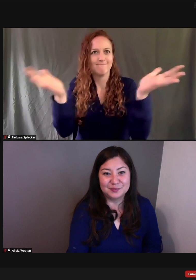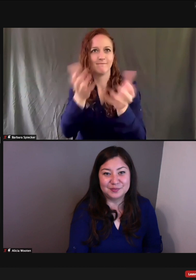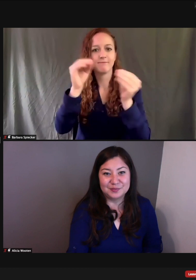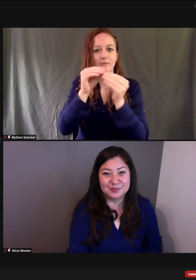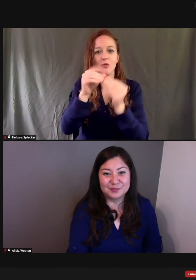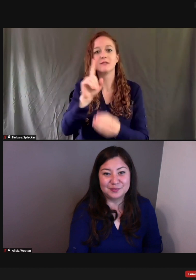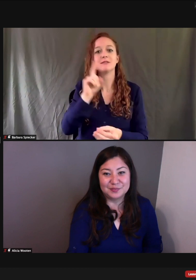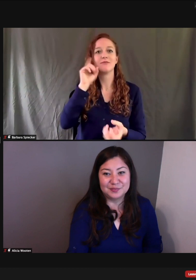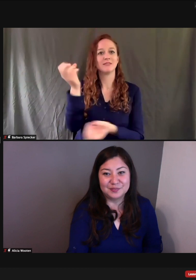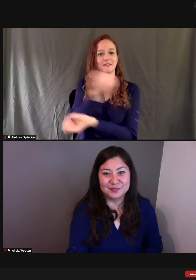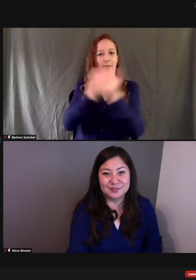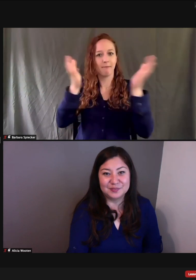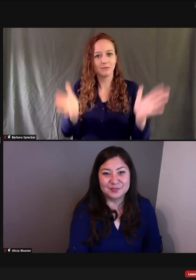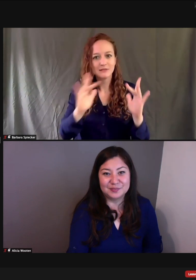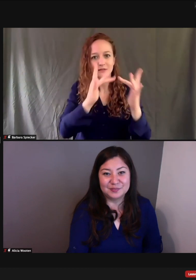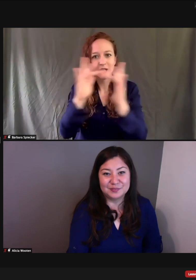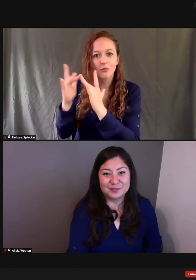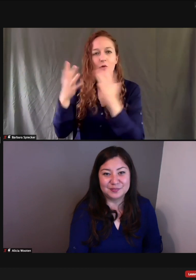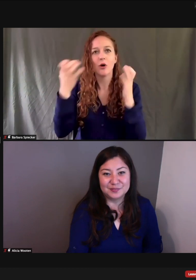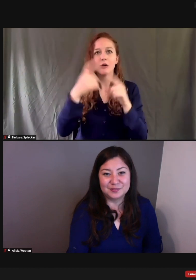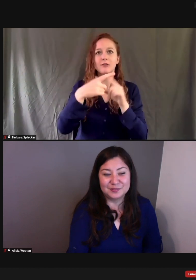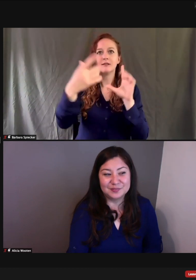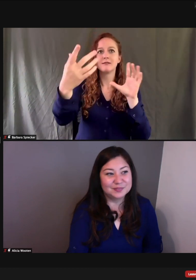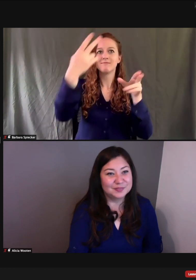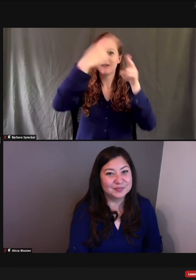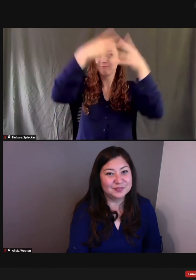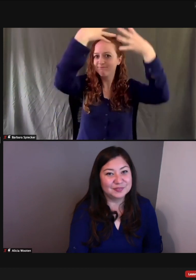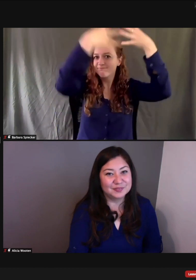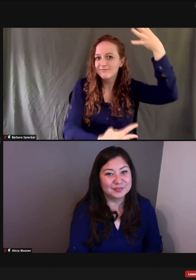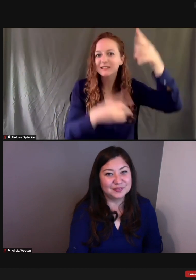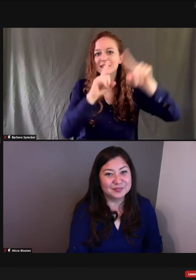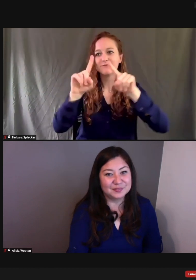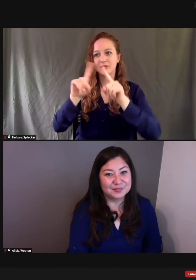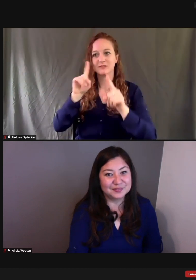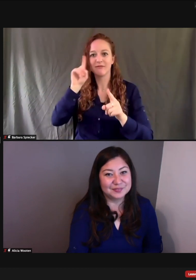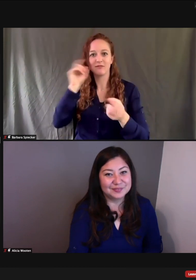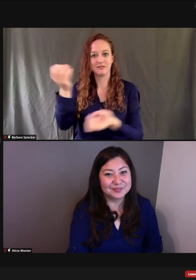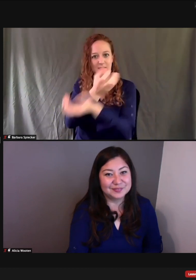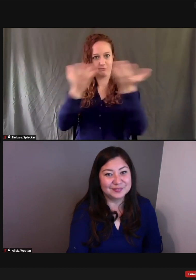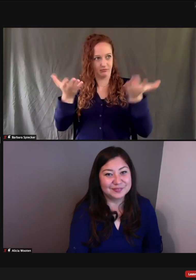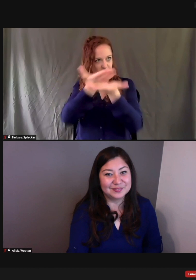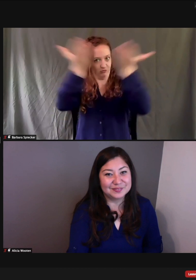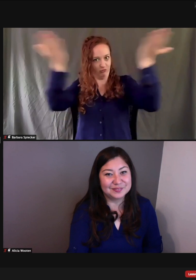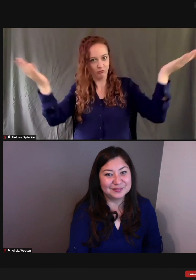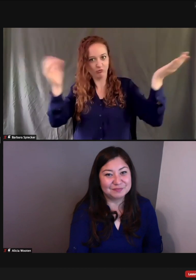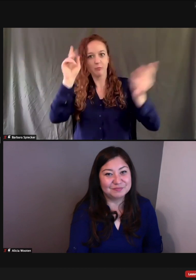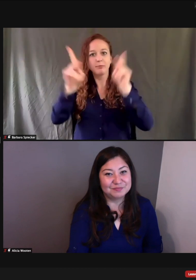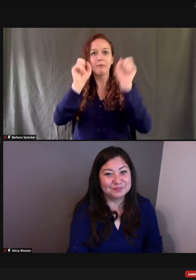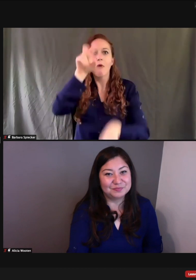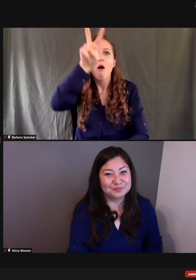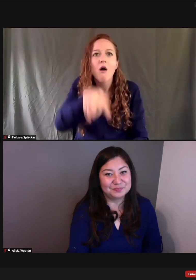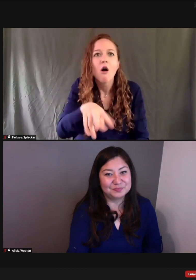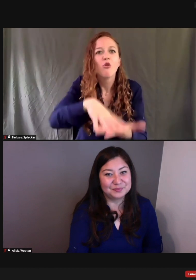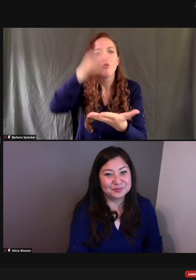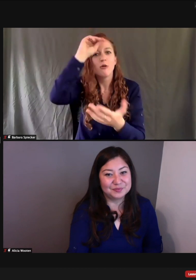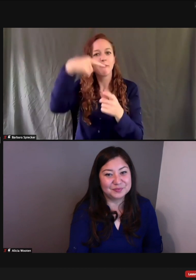Also, if there is a camp, there's an event or a webinar, we also post that to share with everyone.